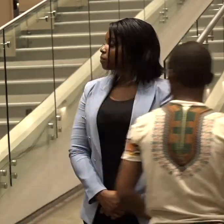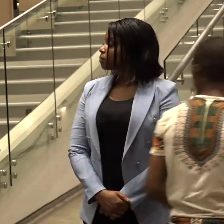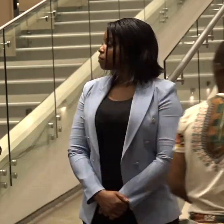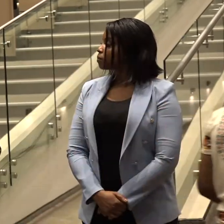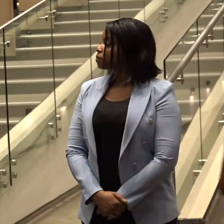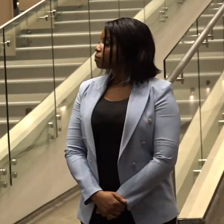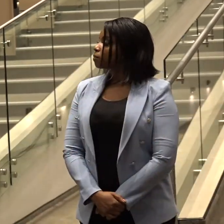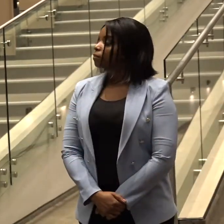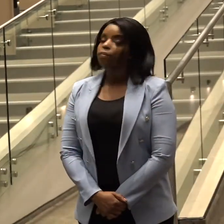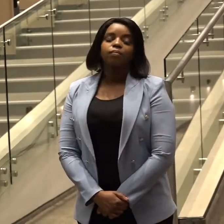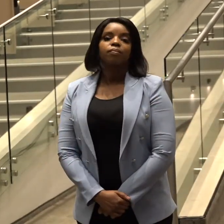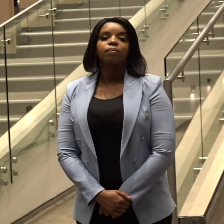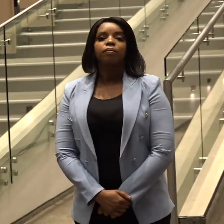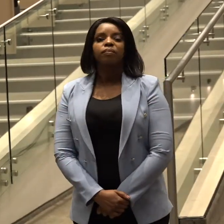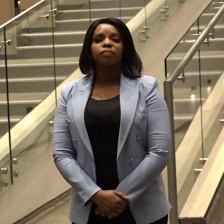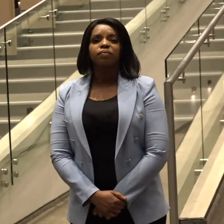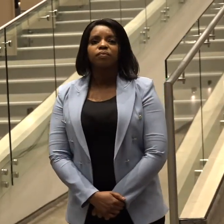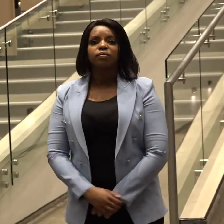foreign